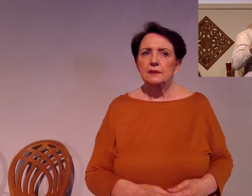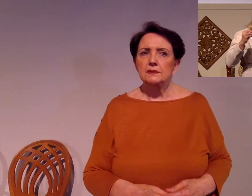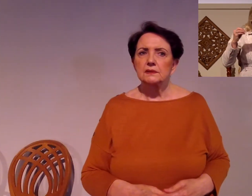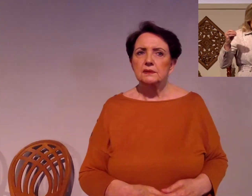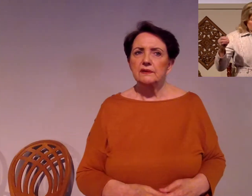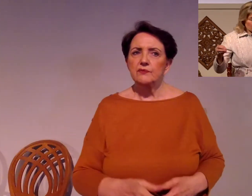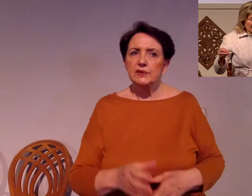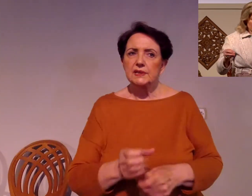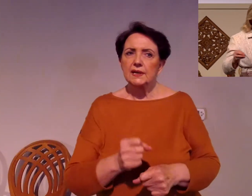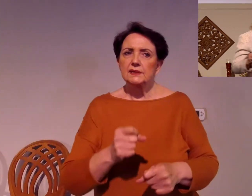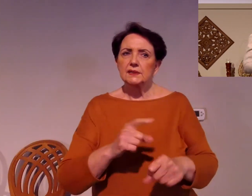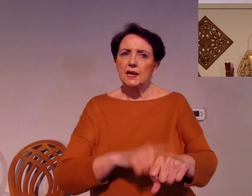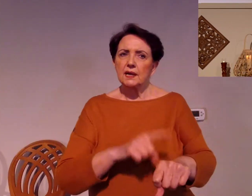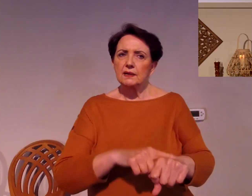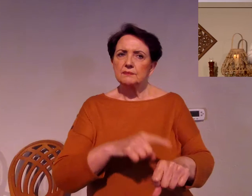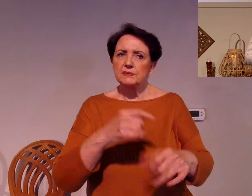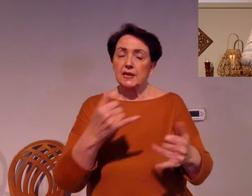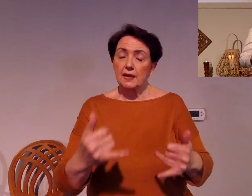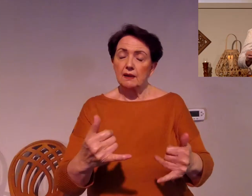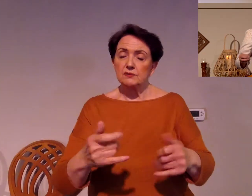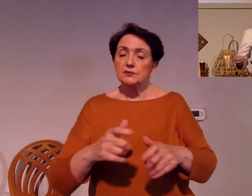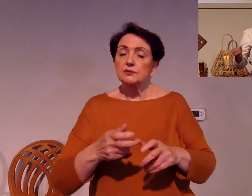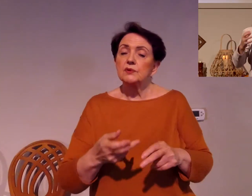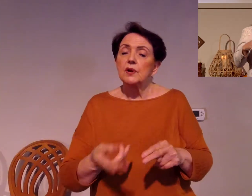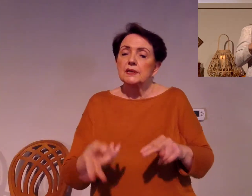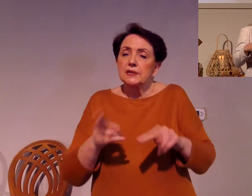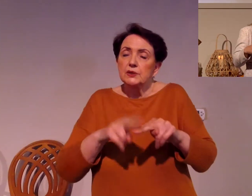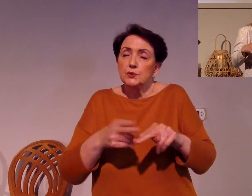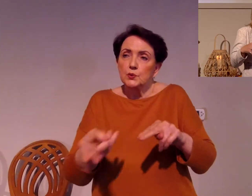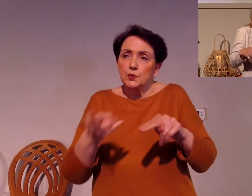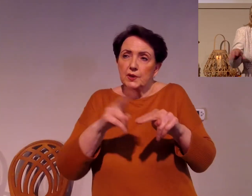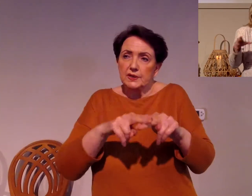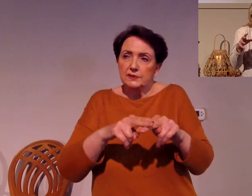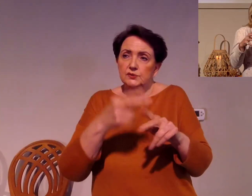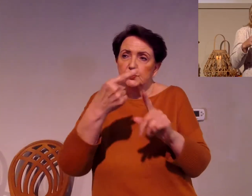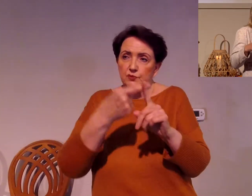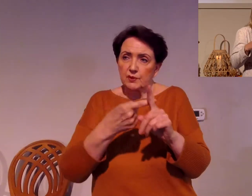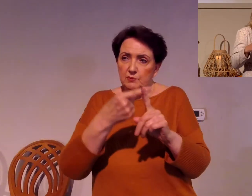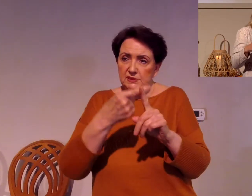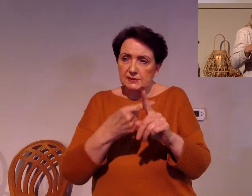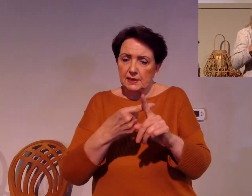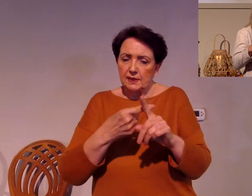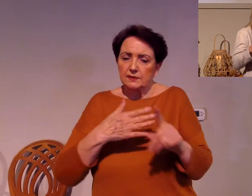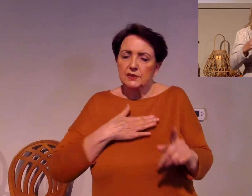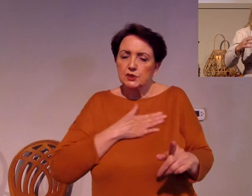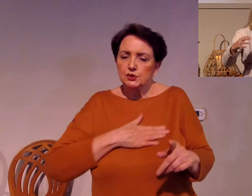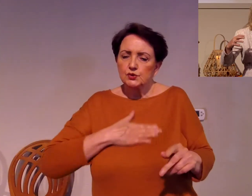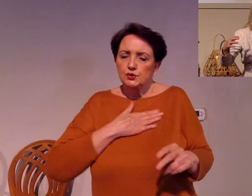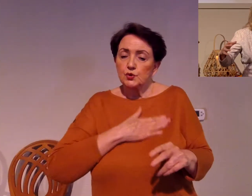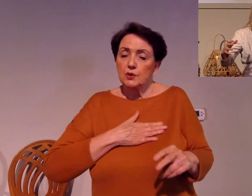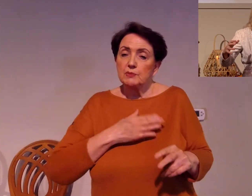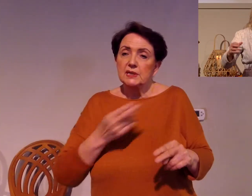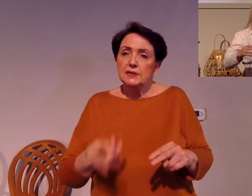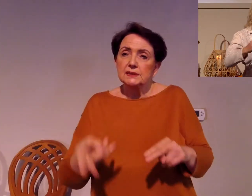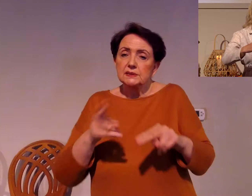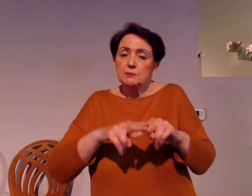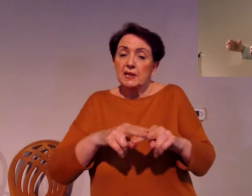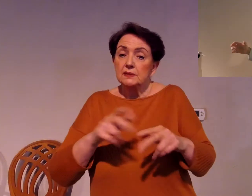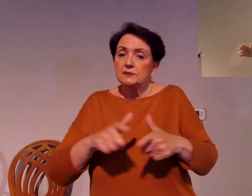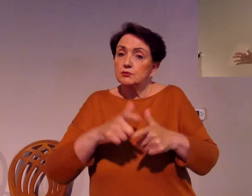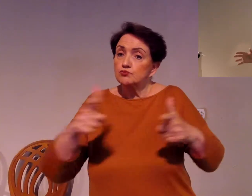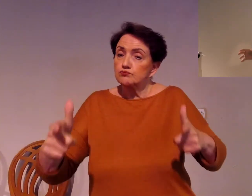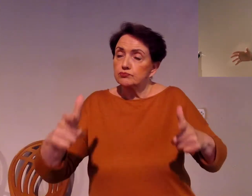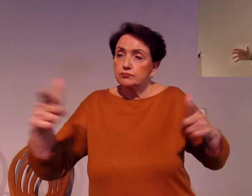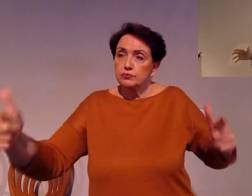time to expand this capacity of our own enjoyment, that capacity expands. And when